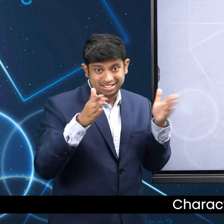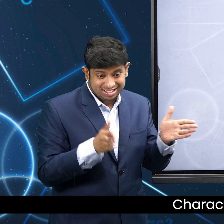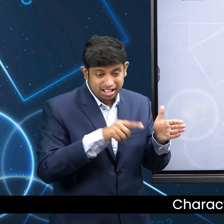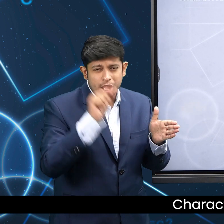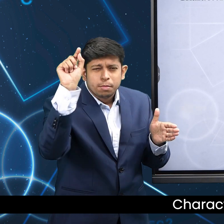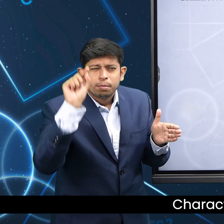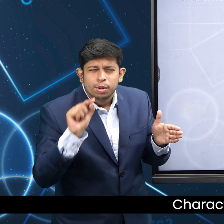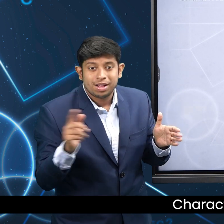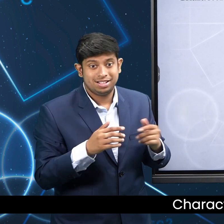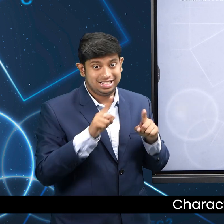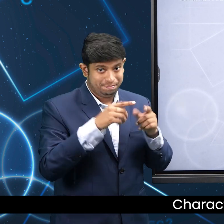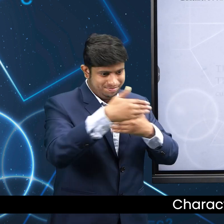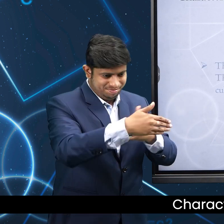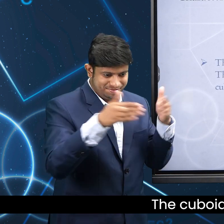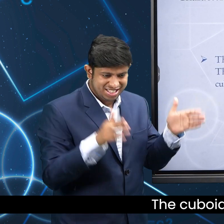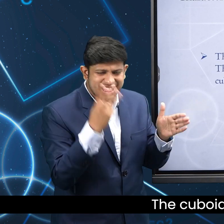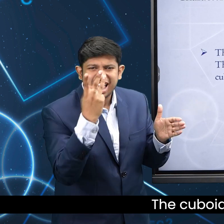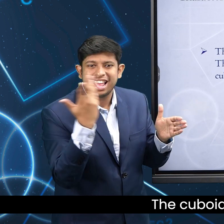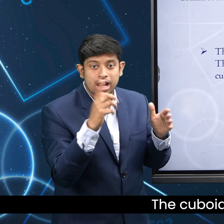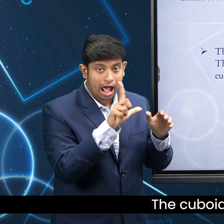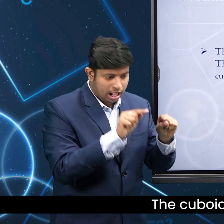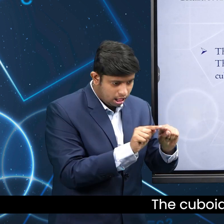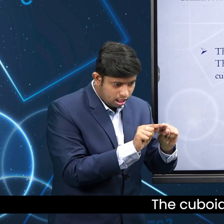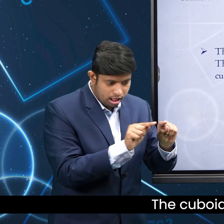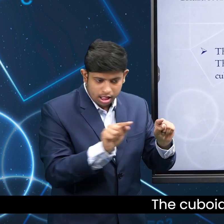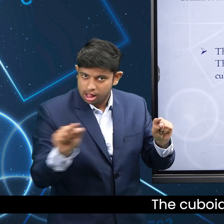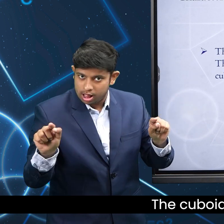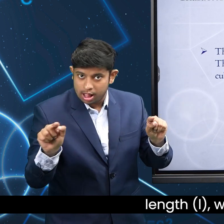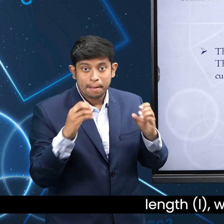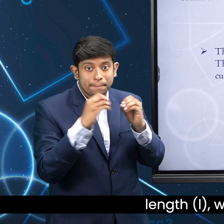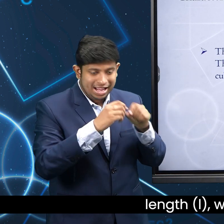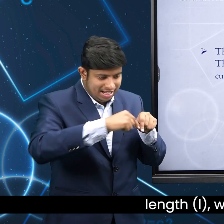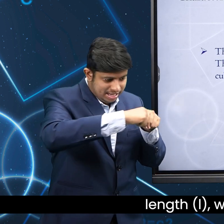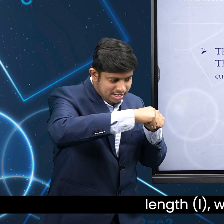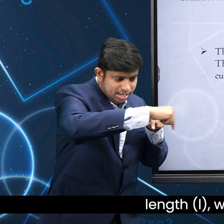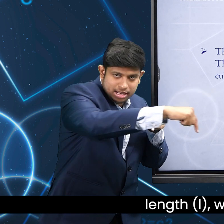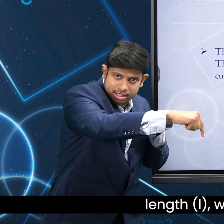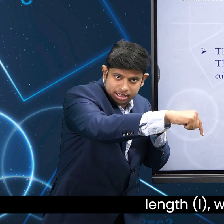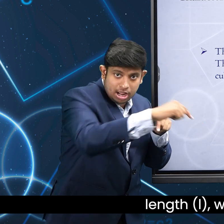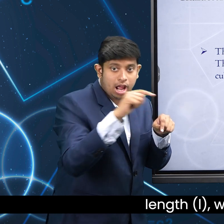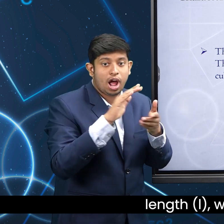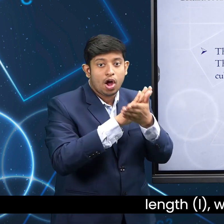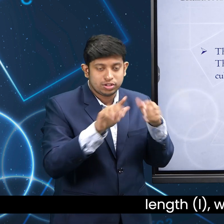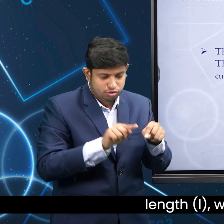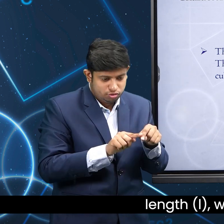Characteristics of a cuboid. The cuboid has 3 dimensions: length, width, and